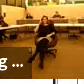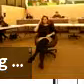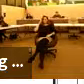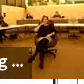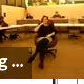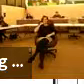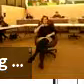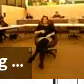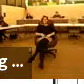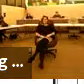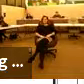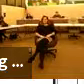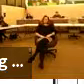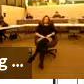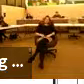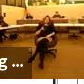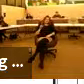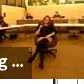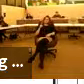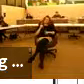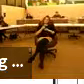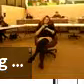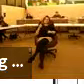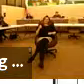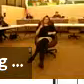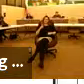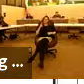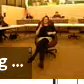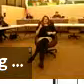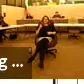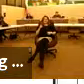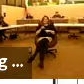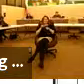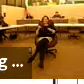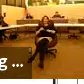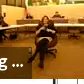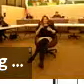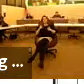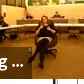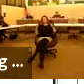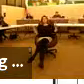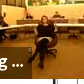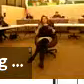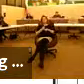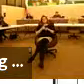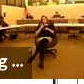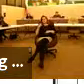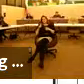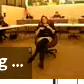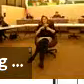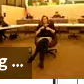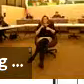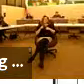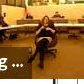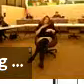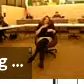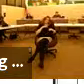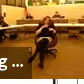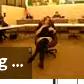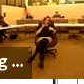Well, even 20 trucks a day along that section of West Henrietta Road is a lot of trucks when you're driving and you're there, and it